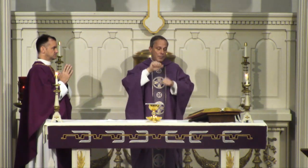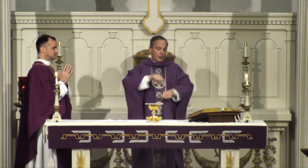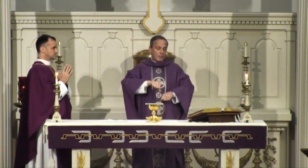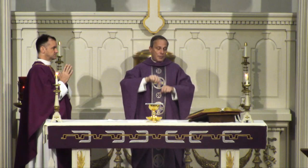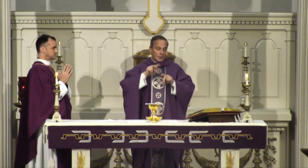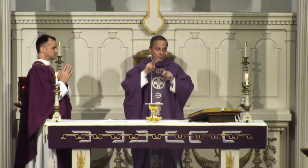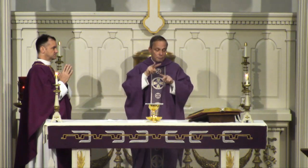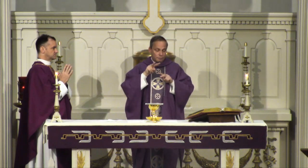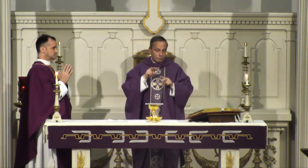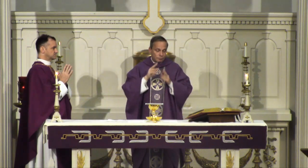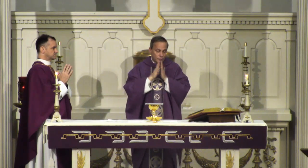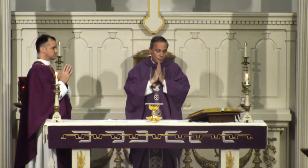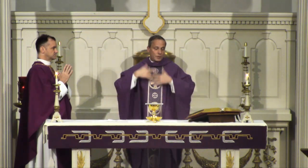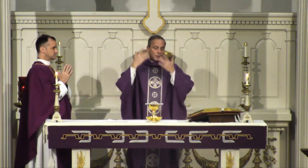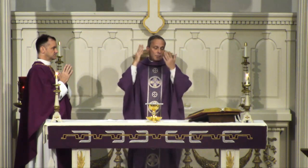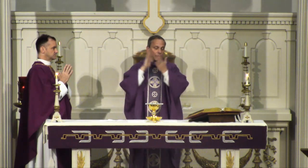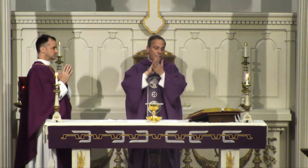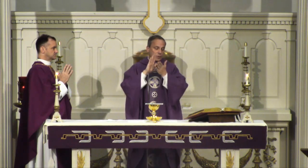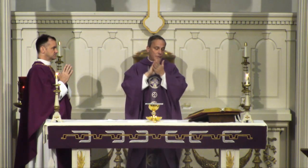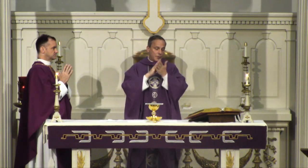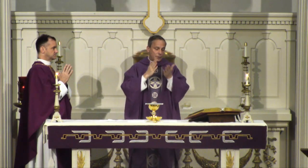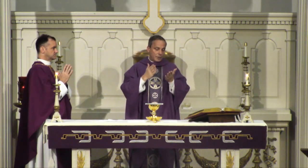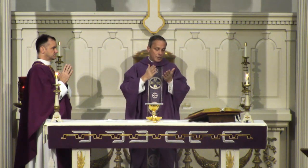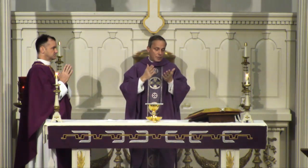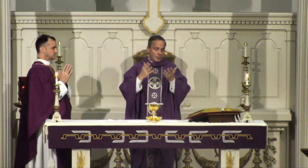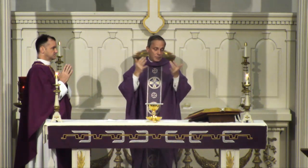and exultant in his praise.